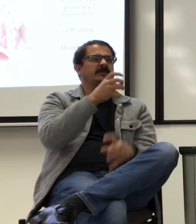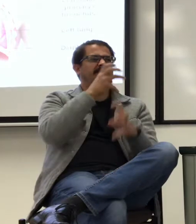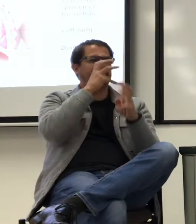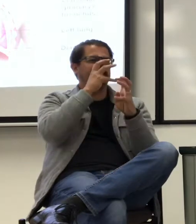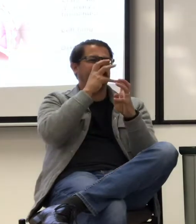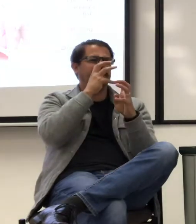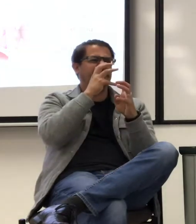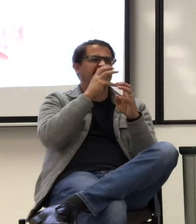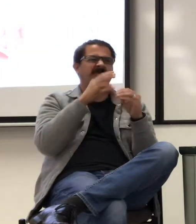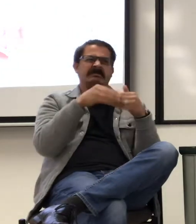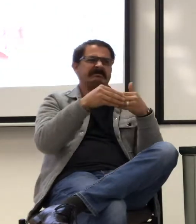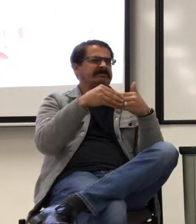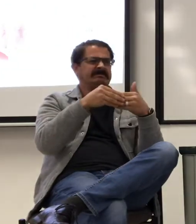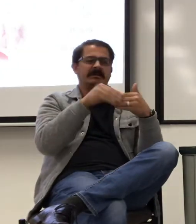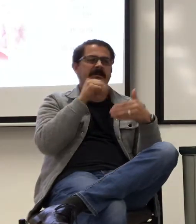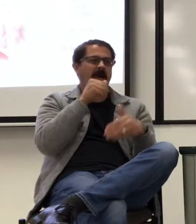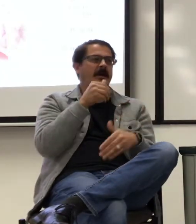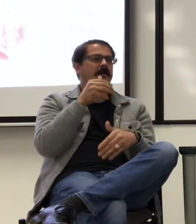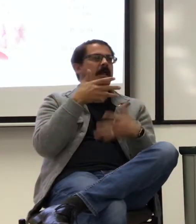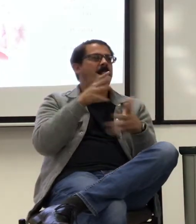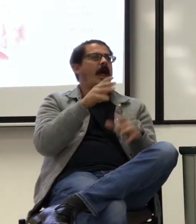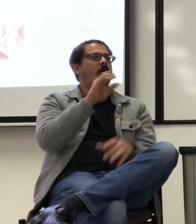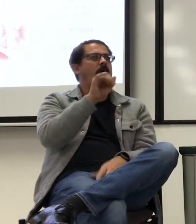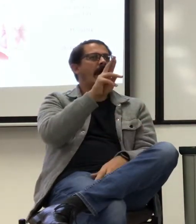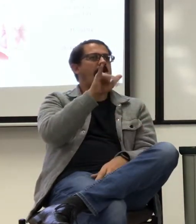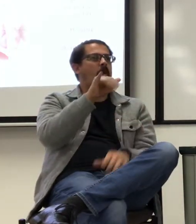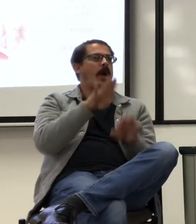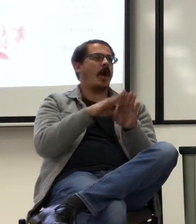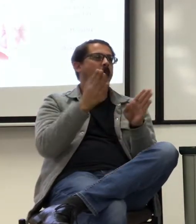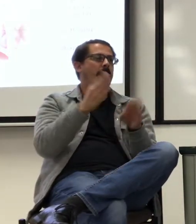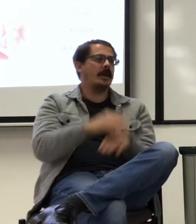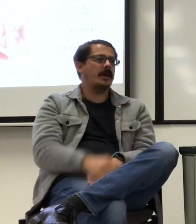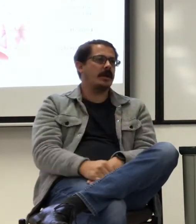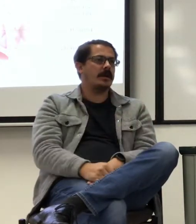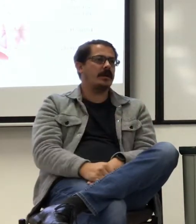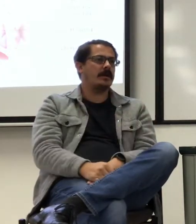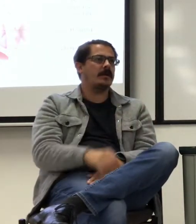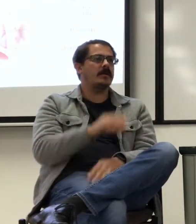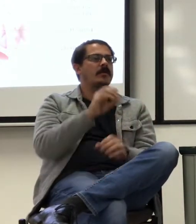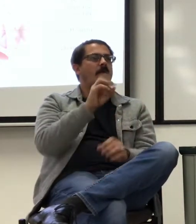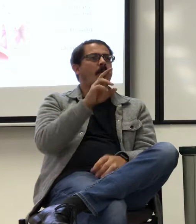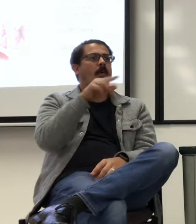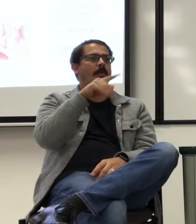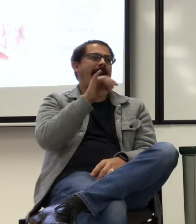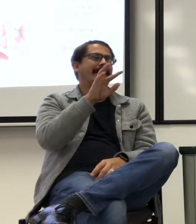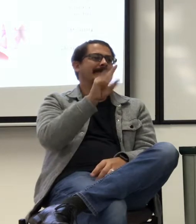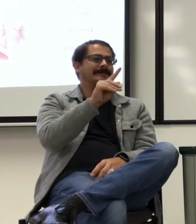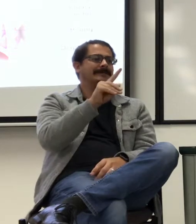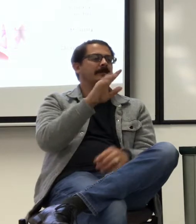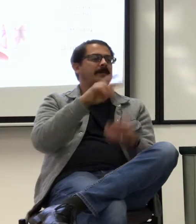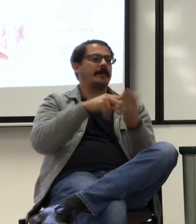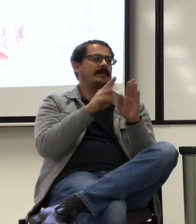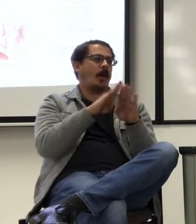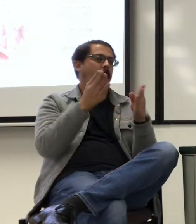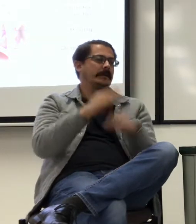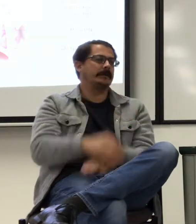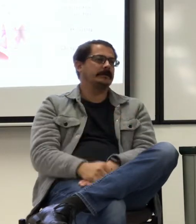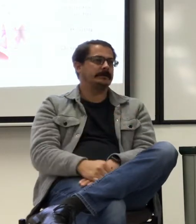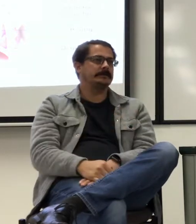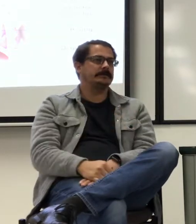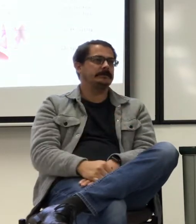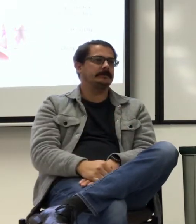keeps airways open or patent. Patent means open. You ever see that